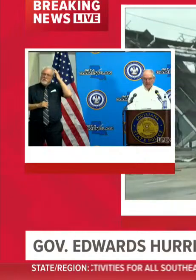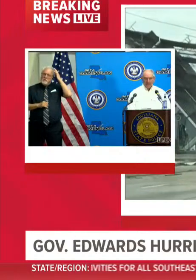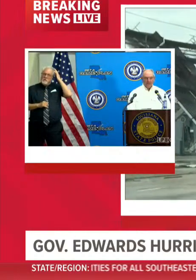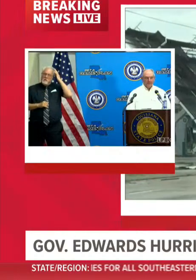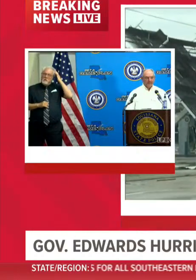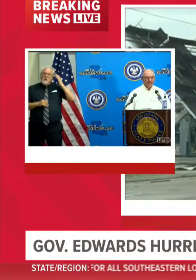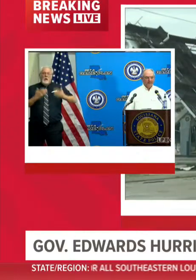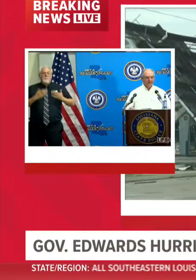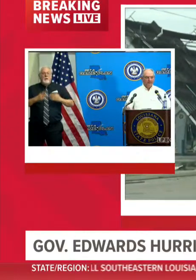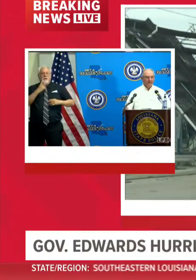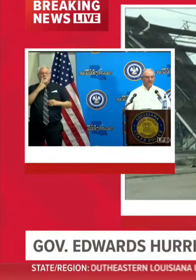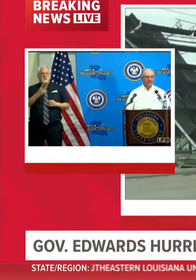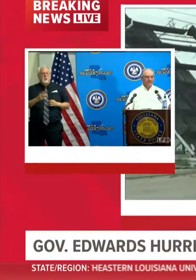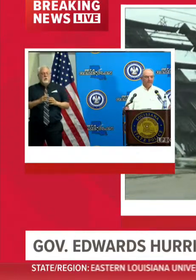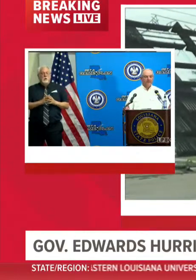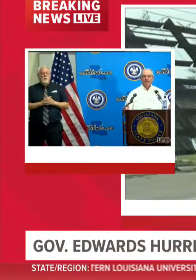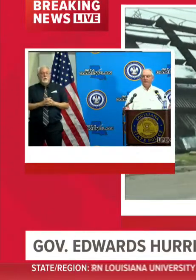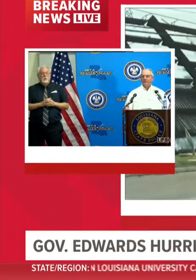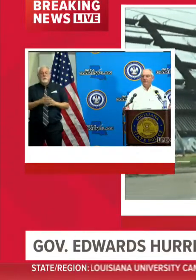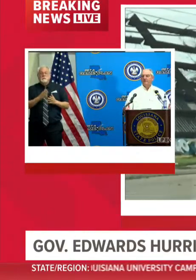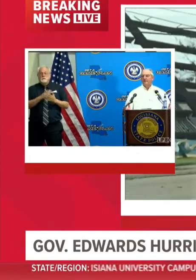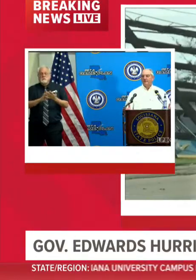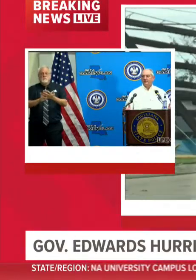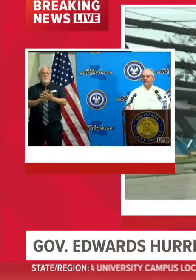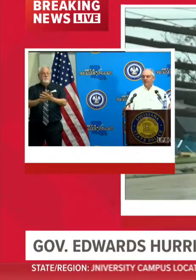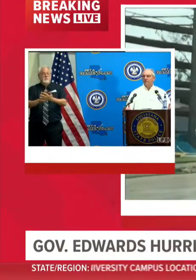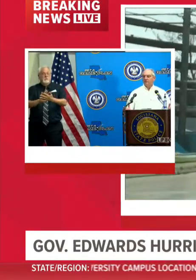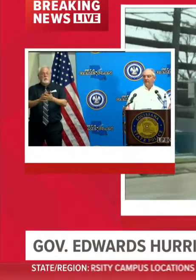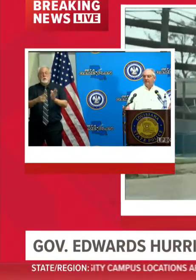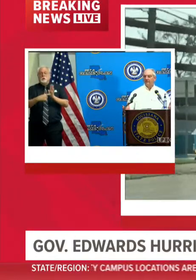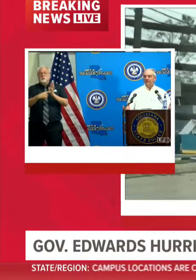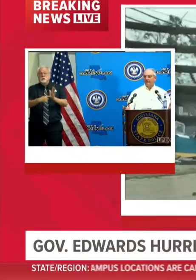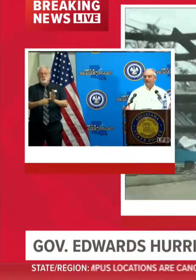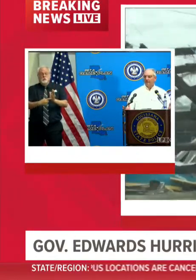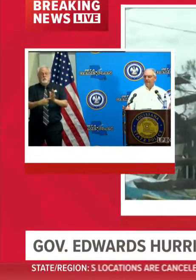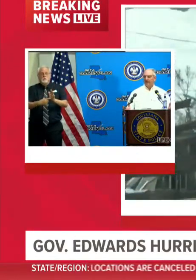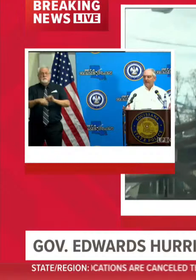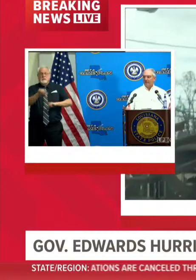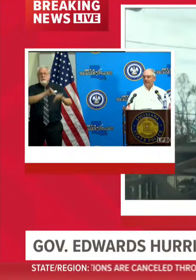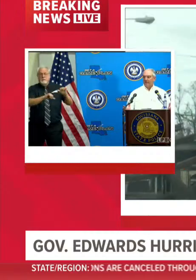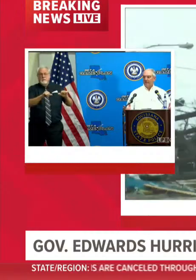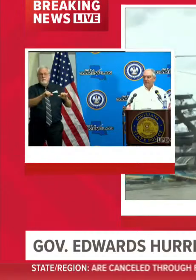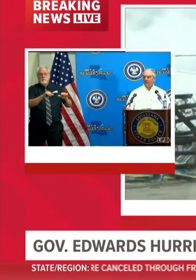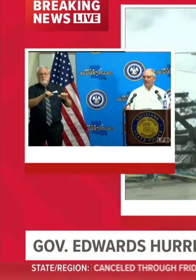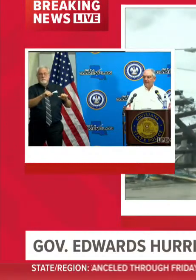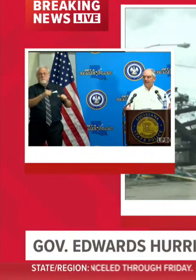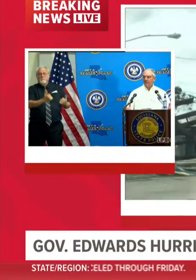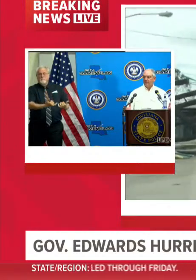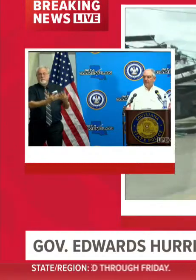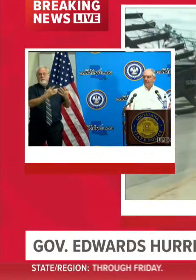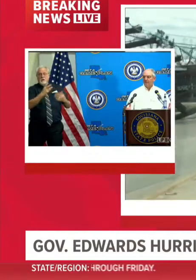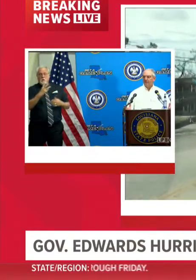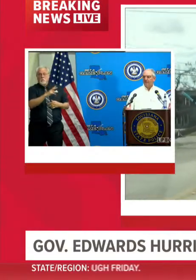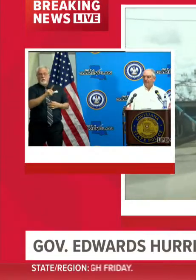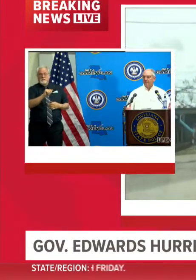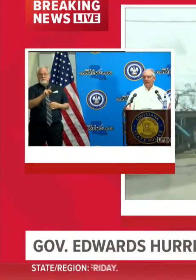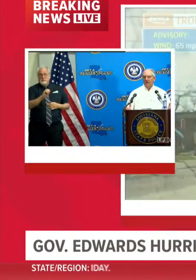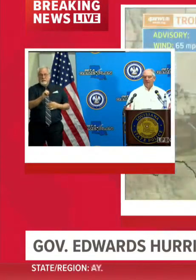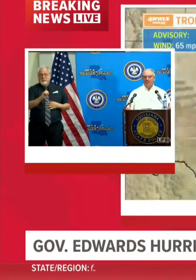You may have seen some footage that shows the chemical fire in Westlake that I just